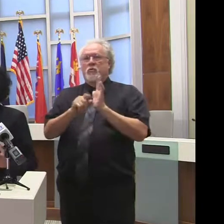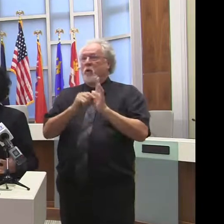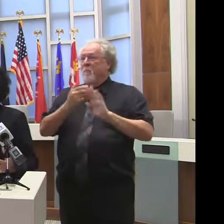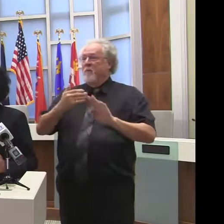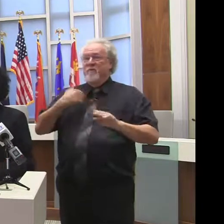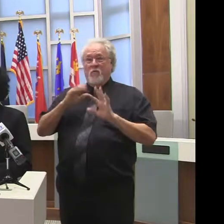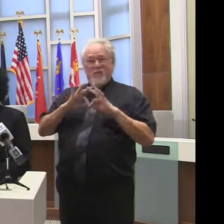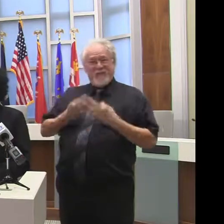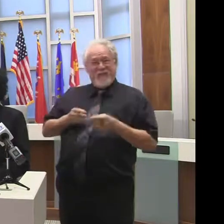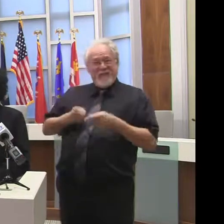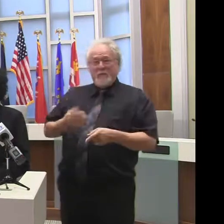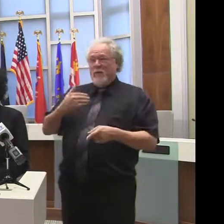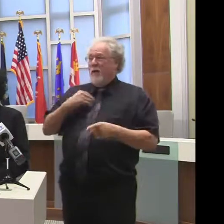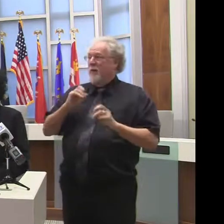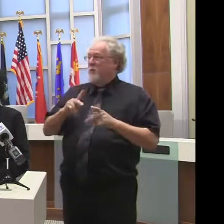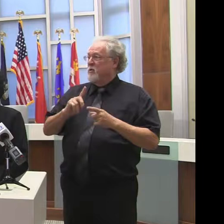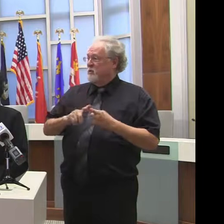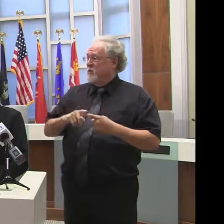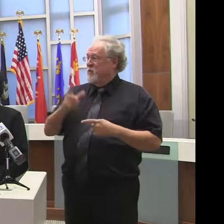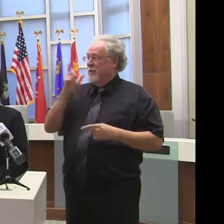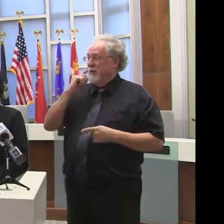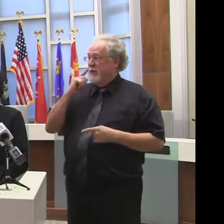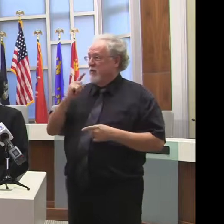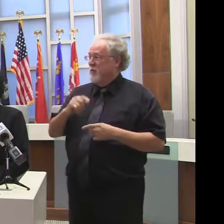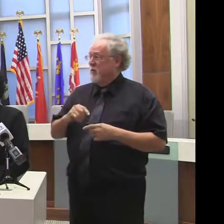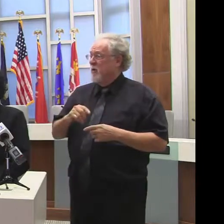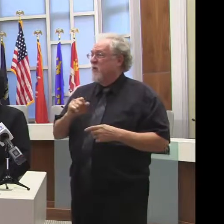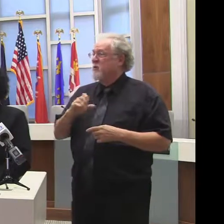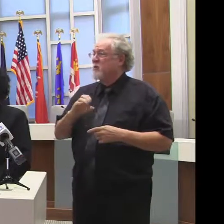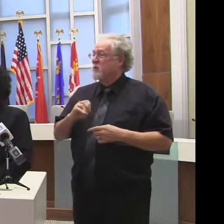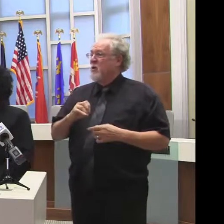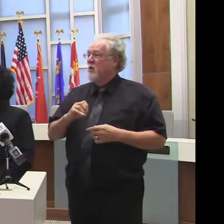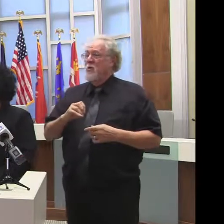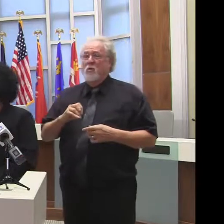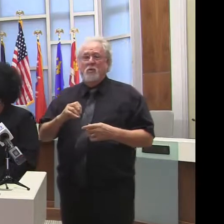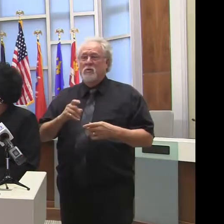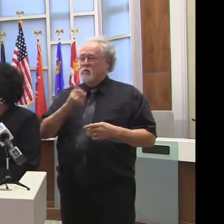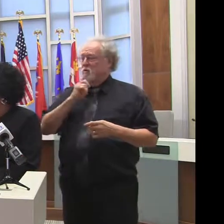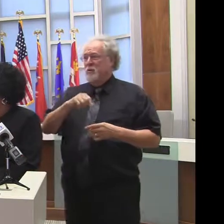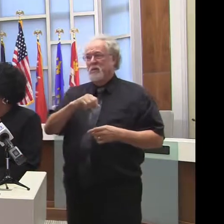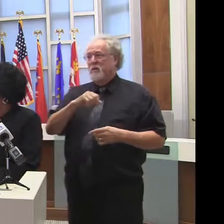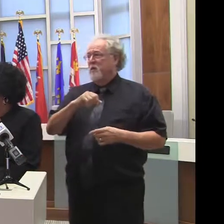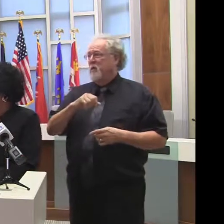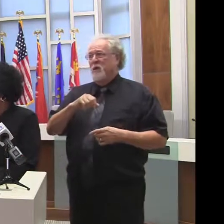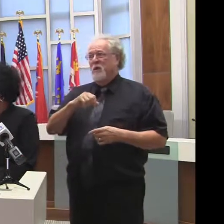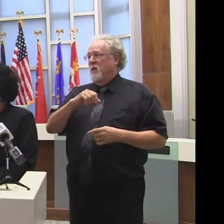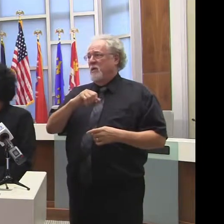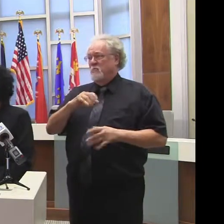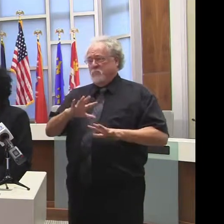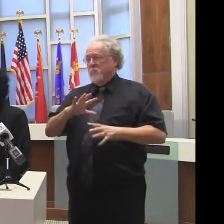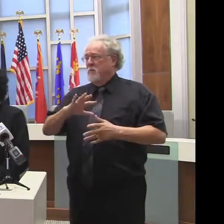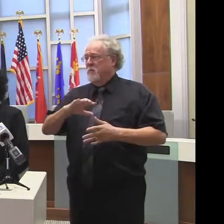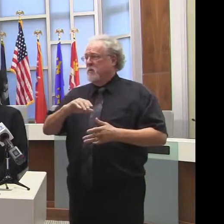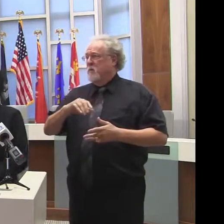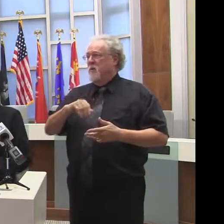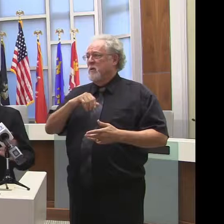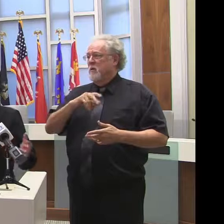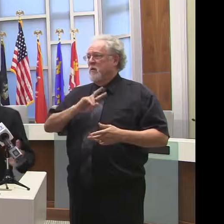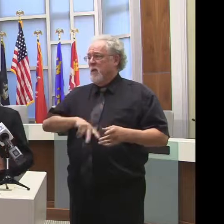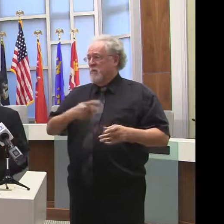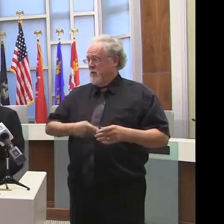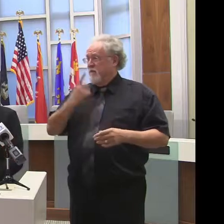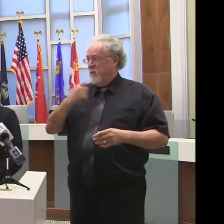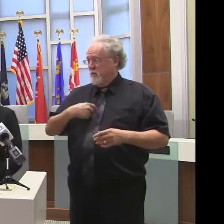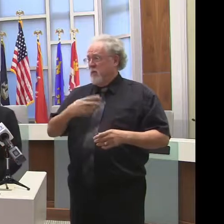the family even had an opportunity to hear. So that was certainly unsettling for me, and I'm sure